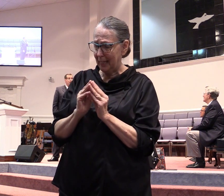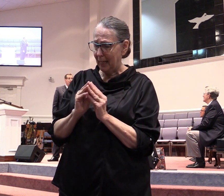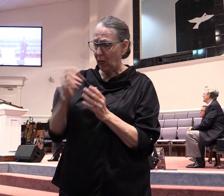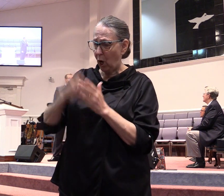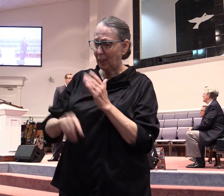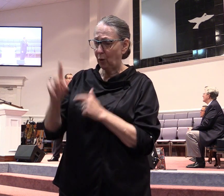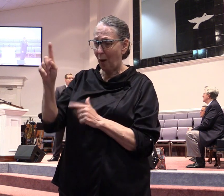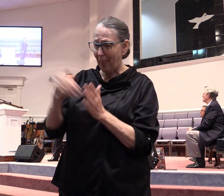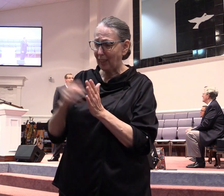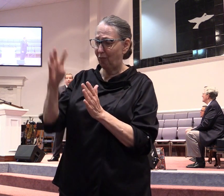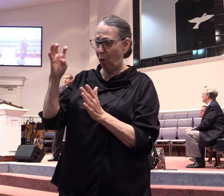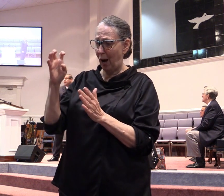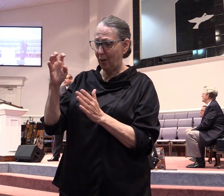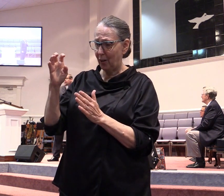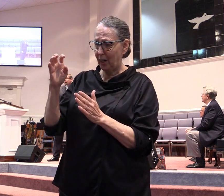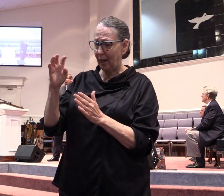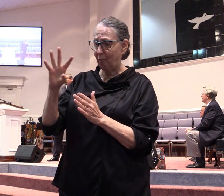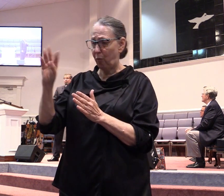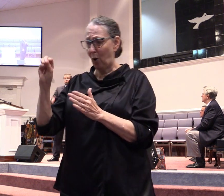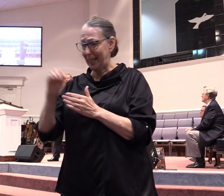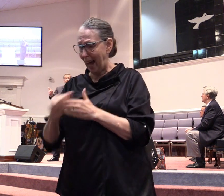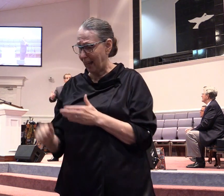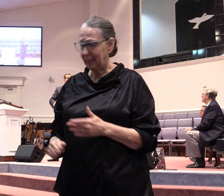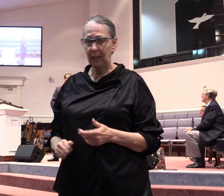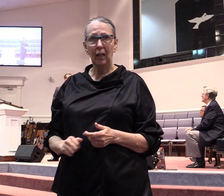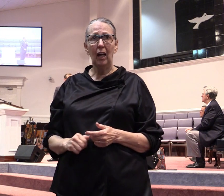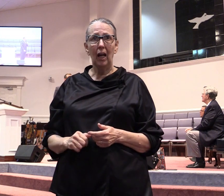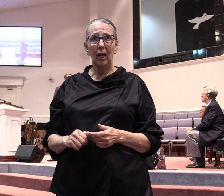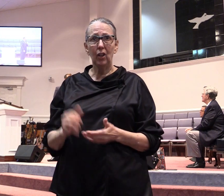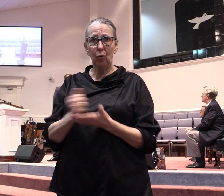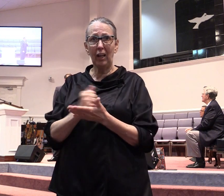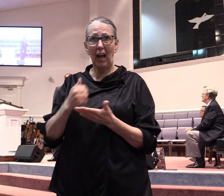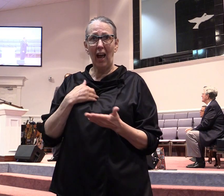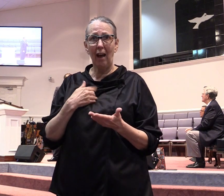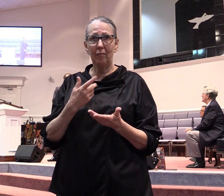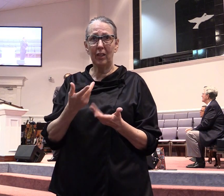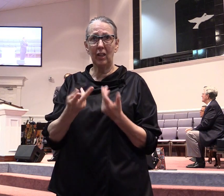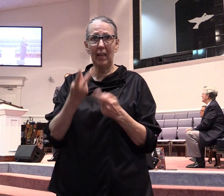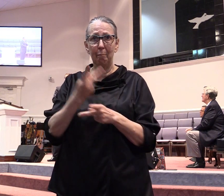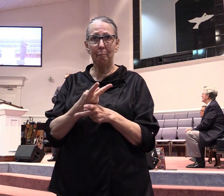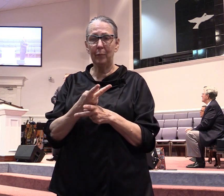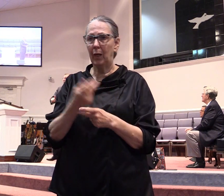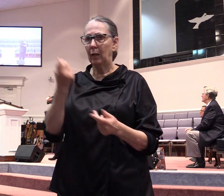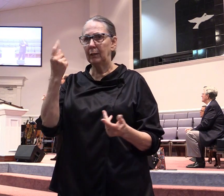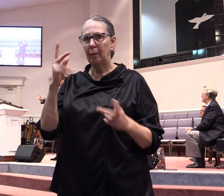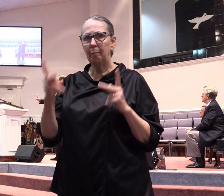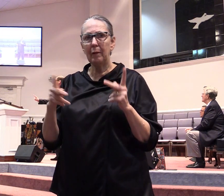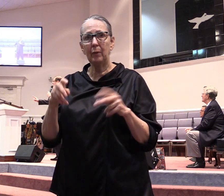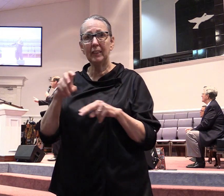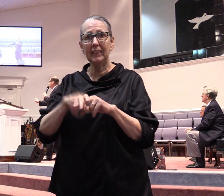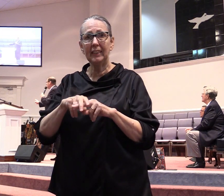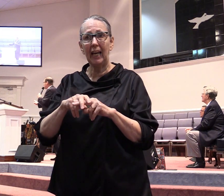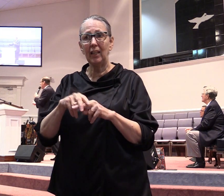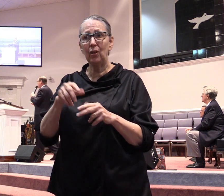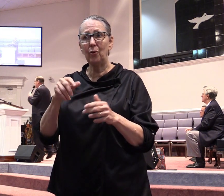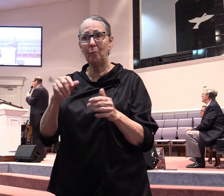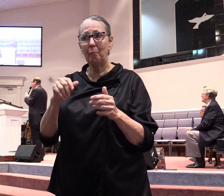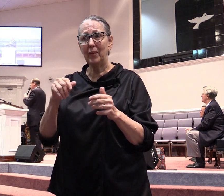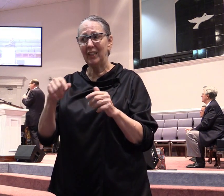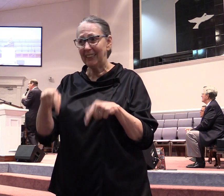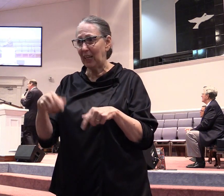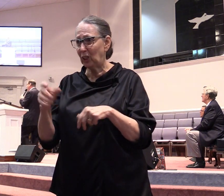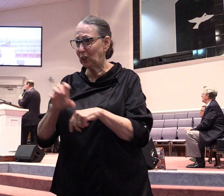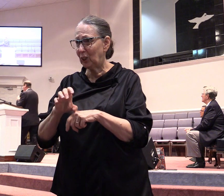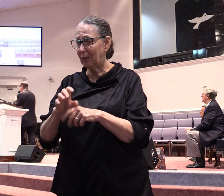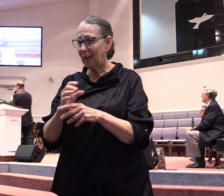cost you $1,440. I said, you've got my credit card on file. I don't understand people sitting in the church can be baptized in Jesus' name for